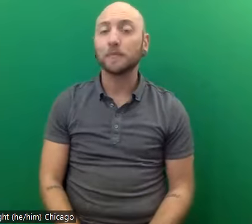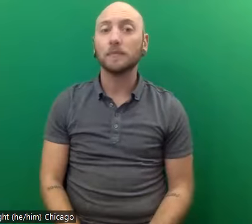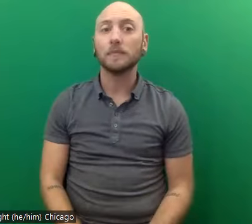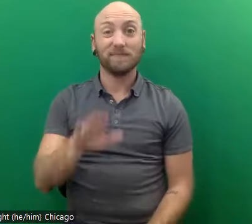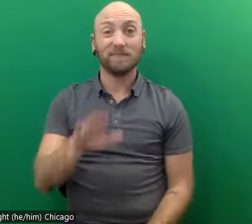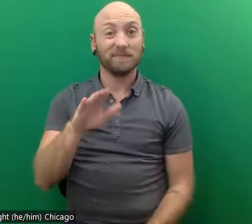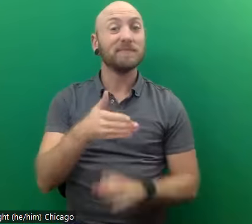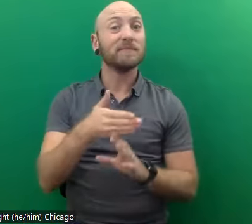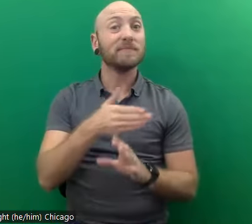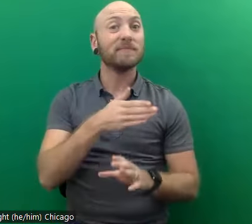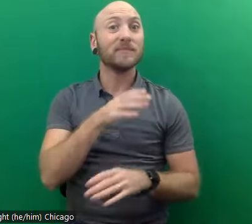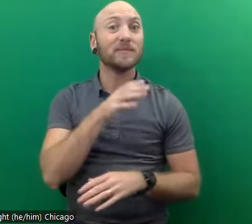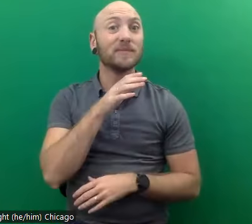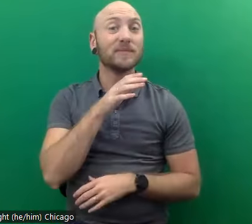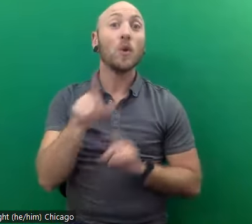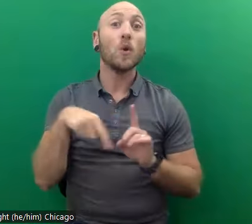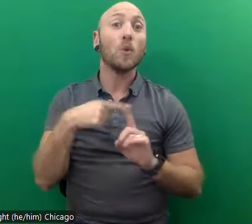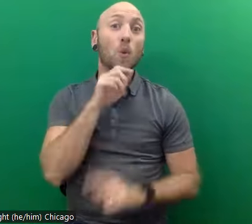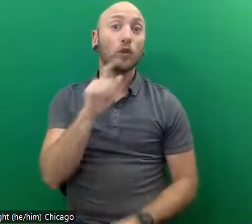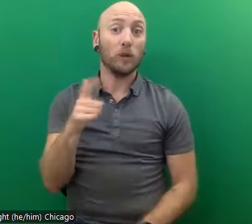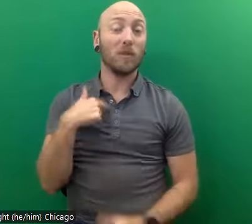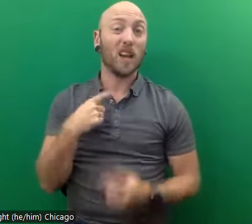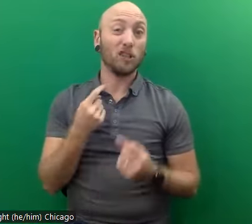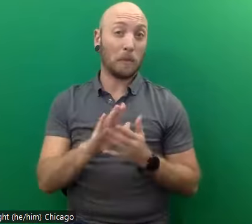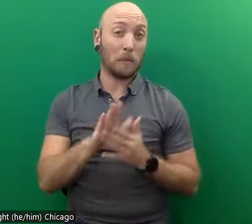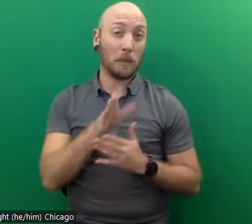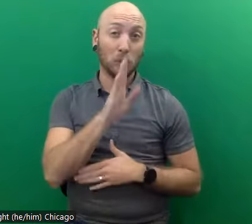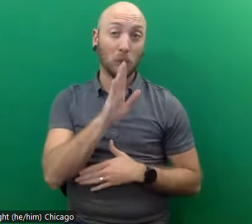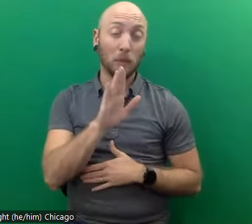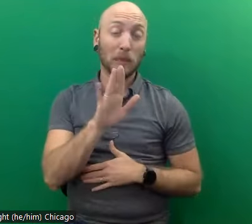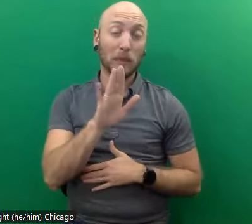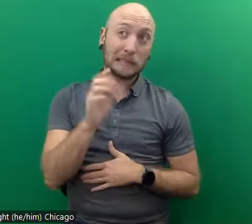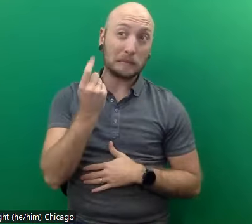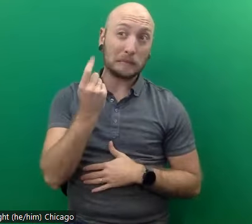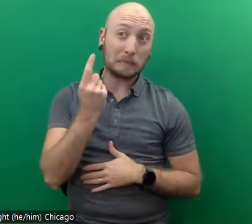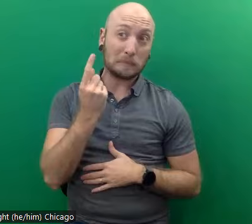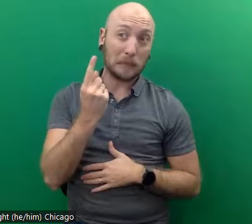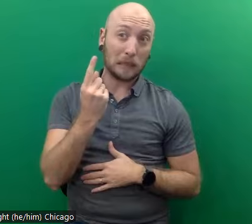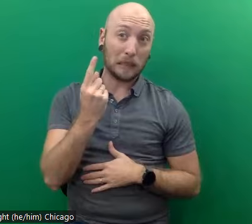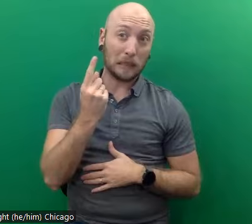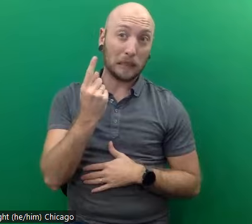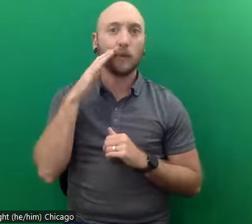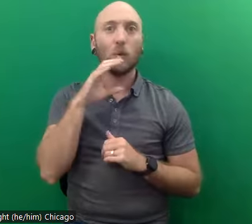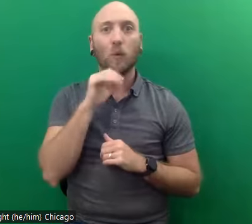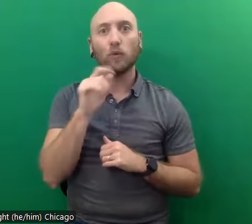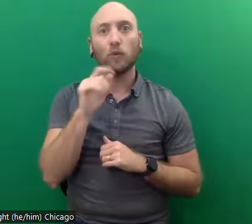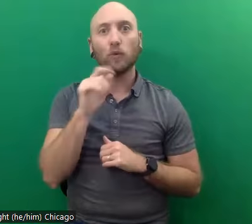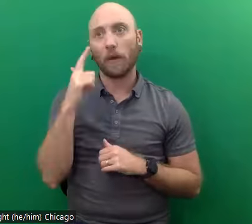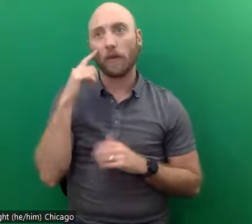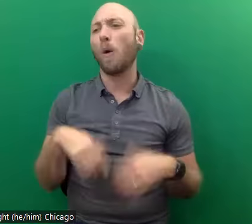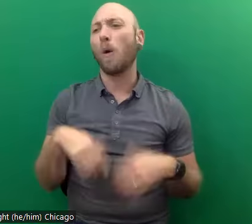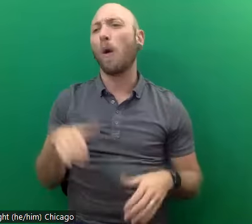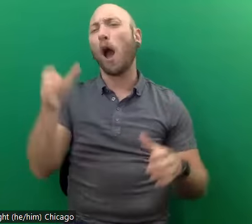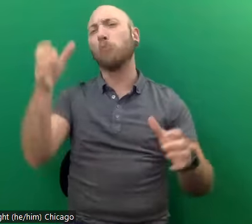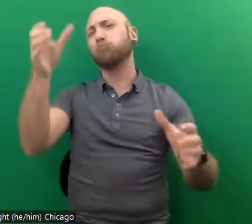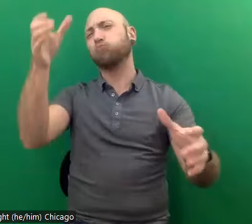get sober at 21 years old, but at 21 years old, I thought I knew better than anybody else. But my